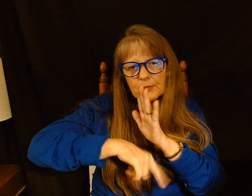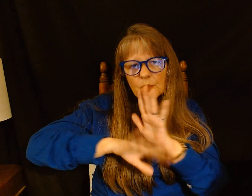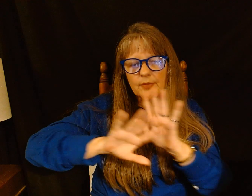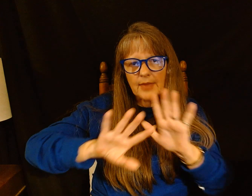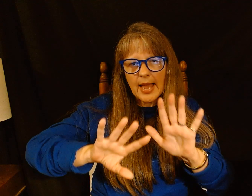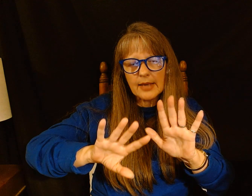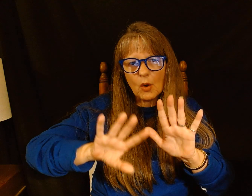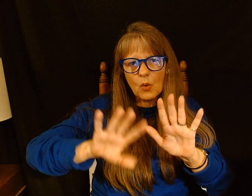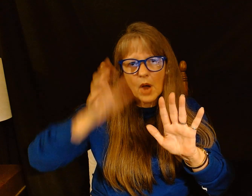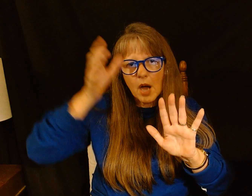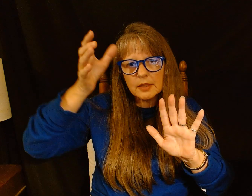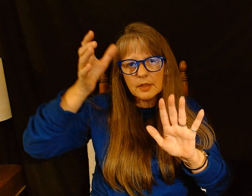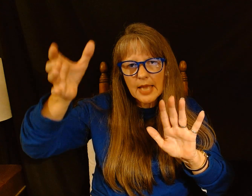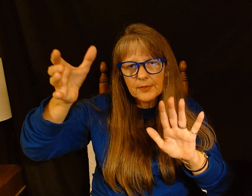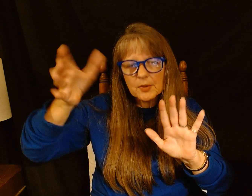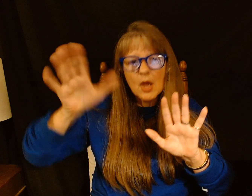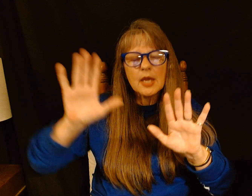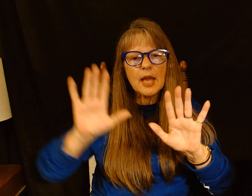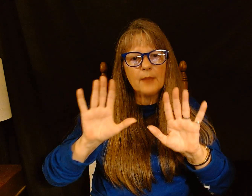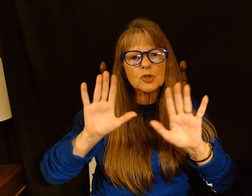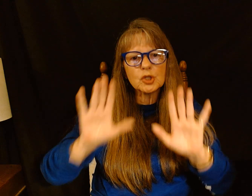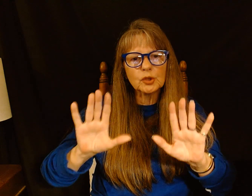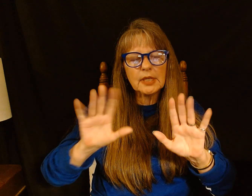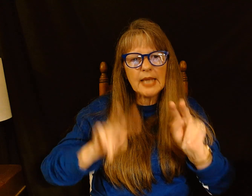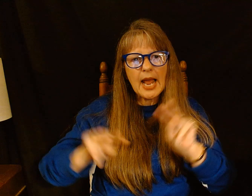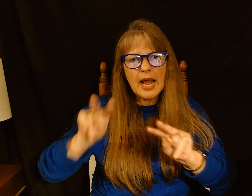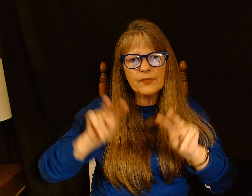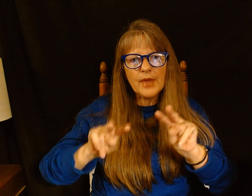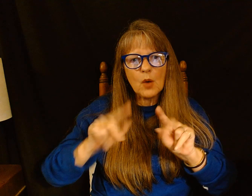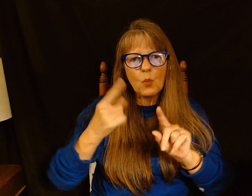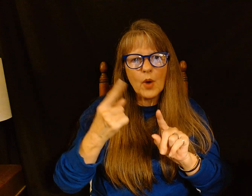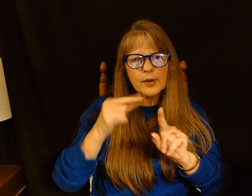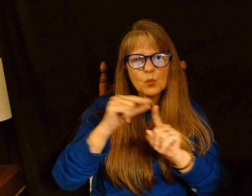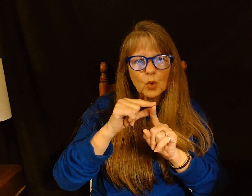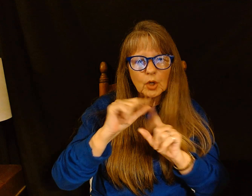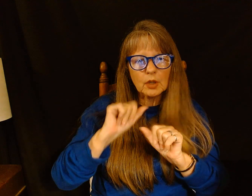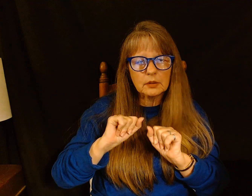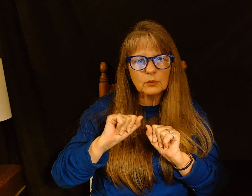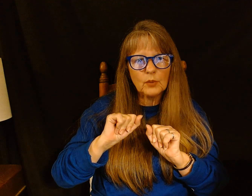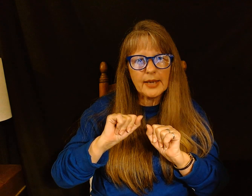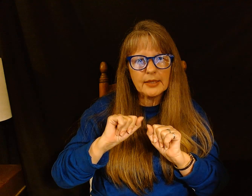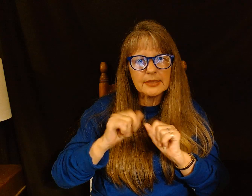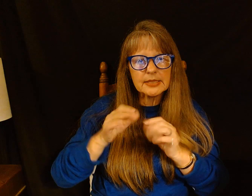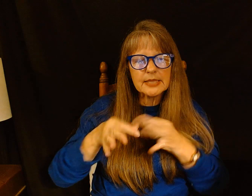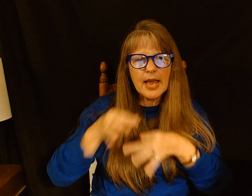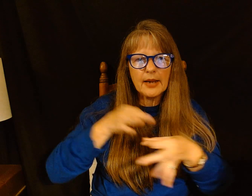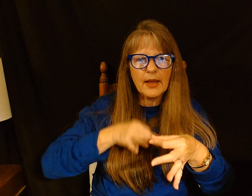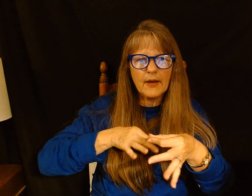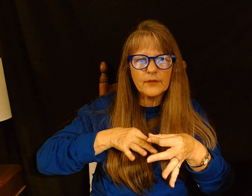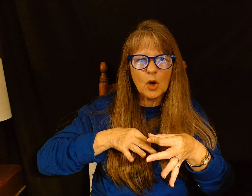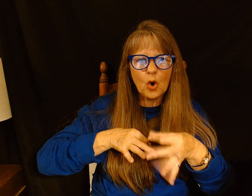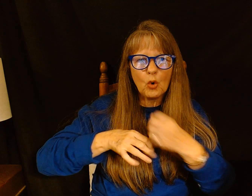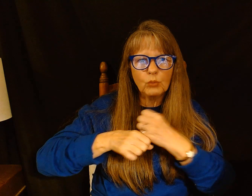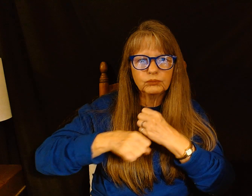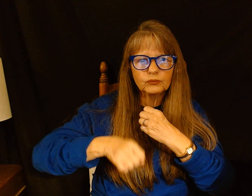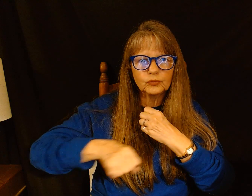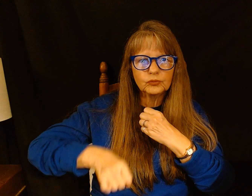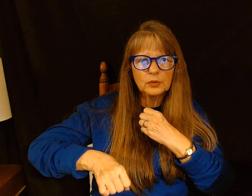with that whole concept. I'm just looking at that one word, right? Instead of a whole